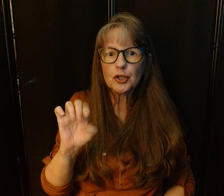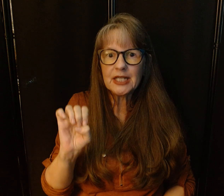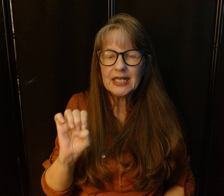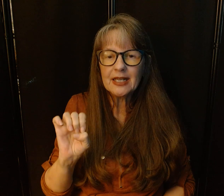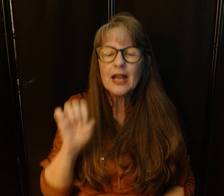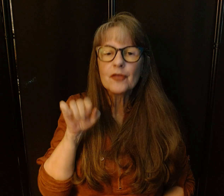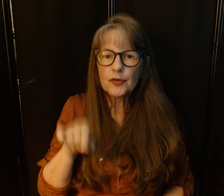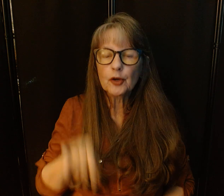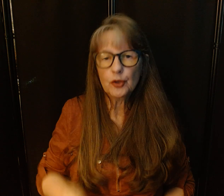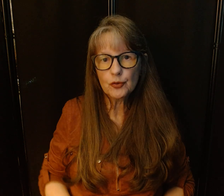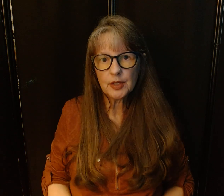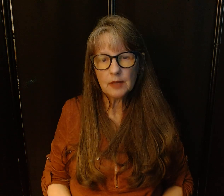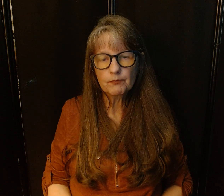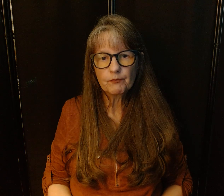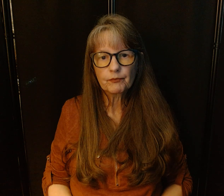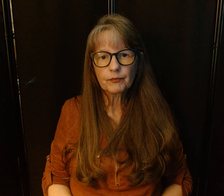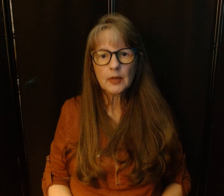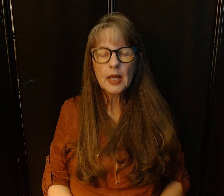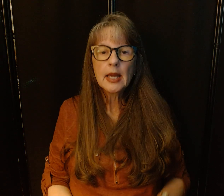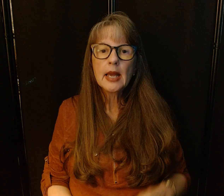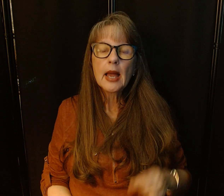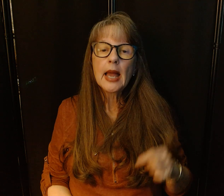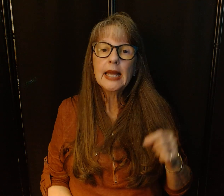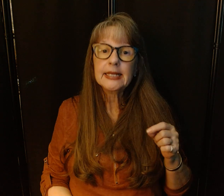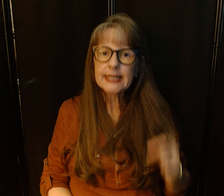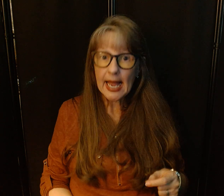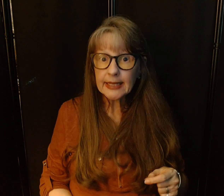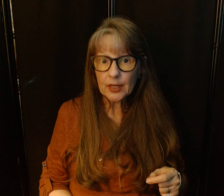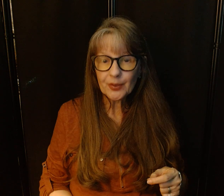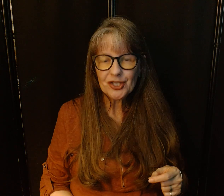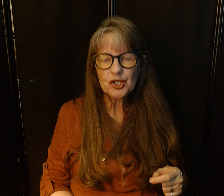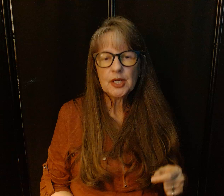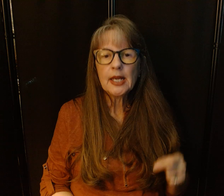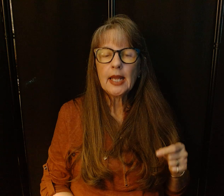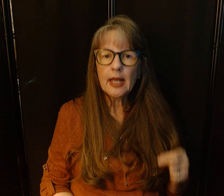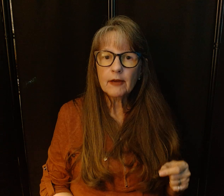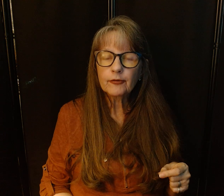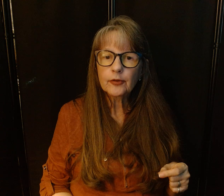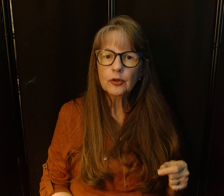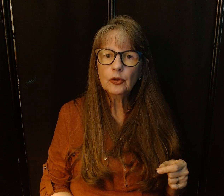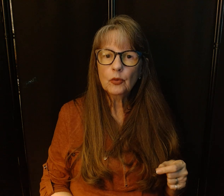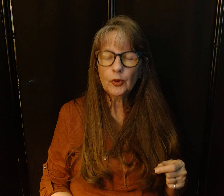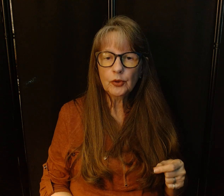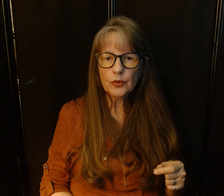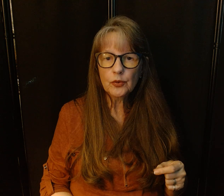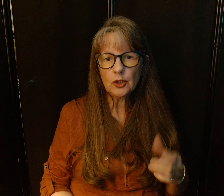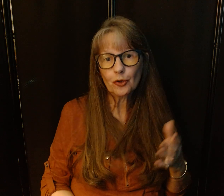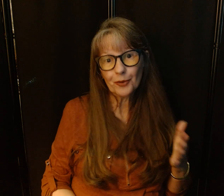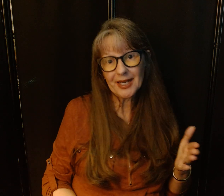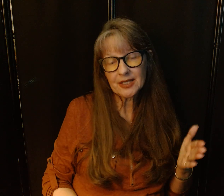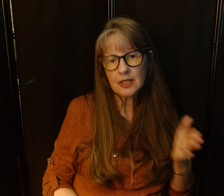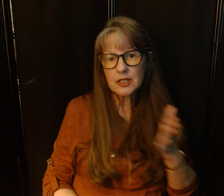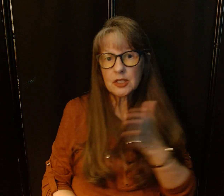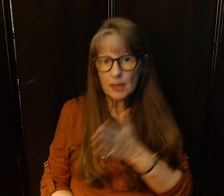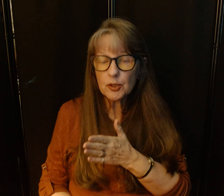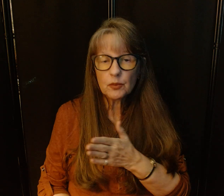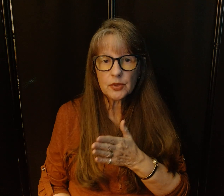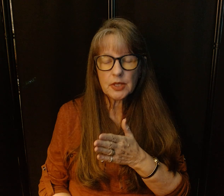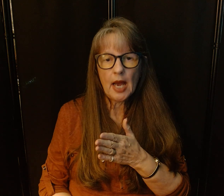CHARGE that they're using. In sign language, if you are using the correct conceptual sign,